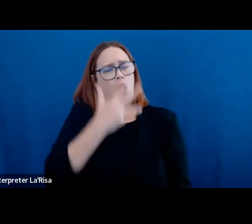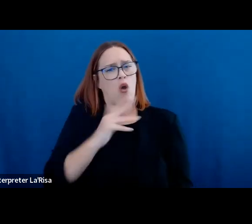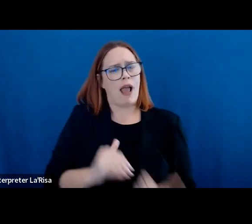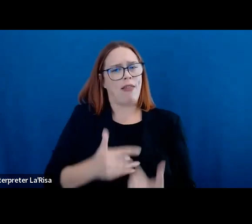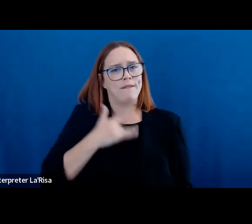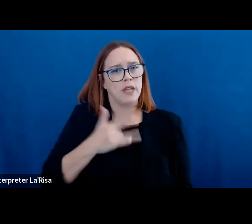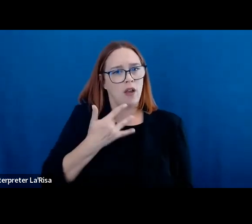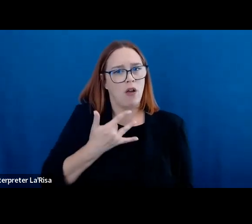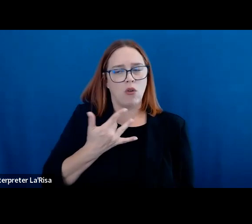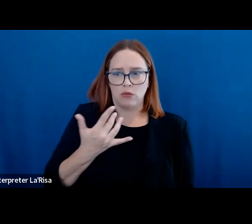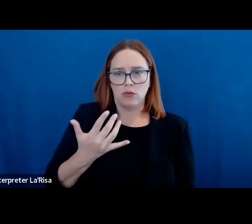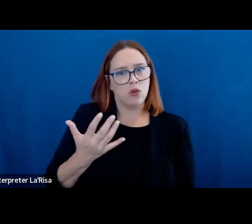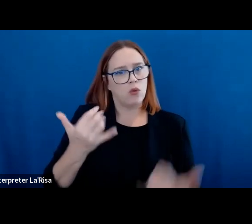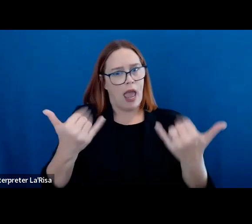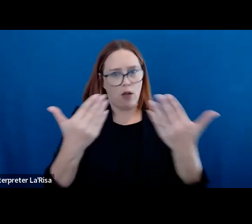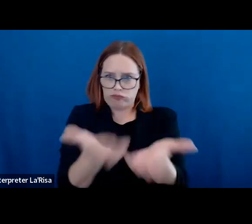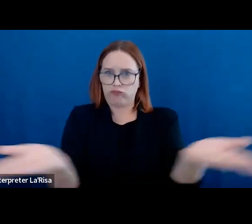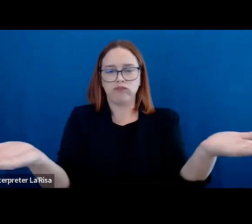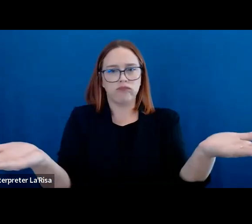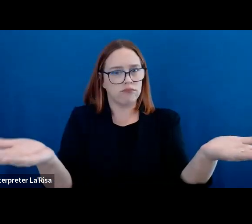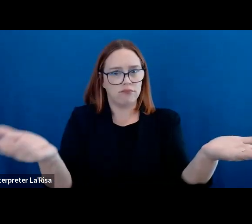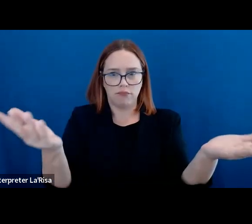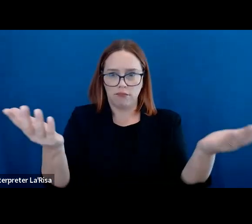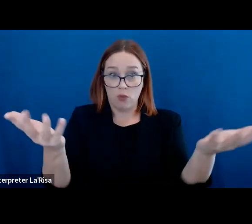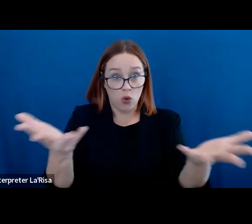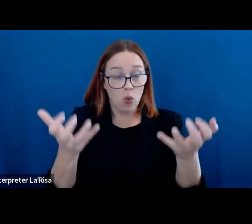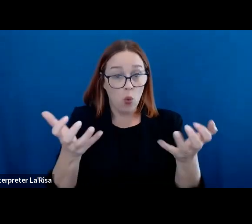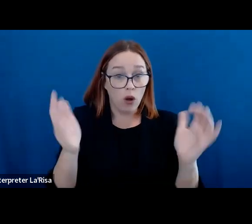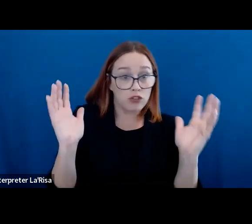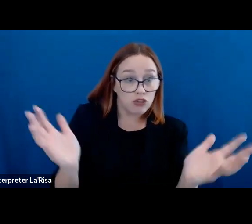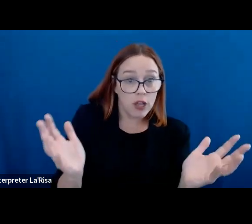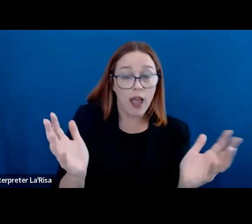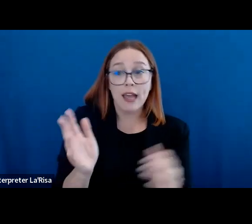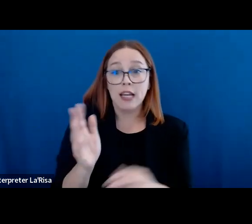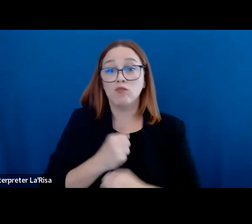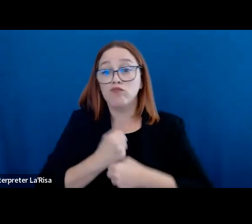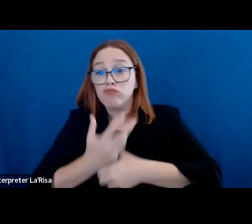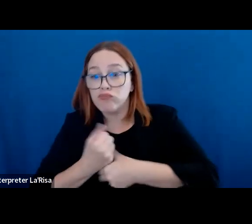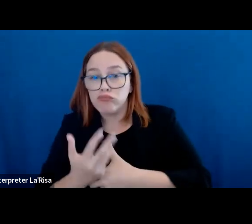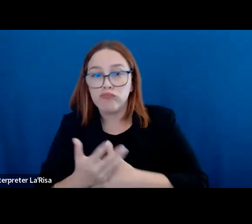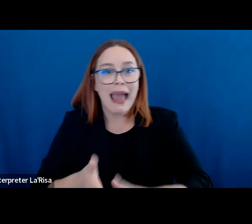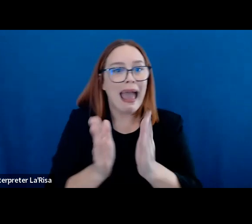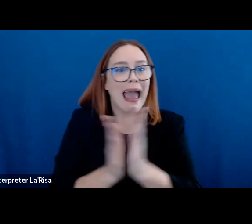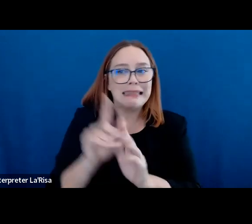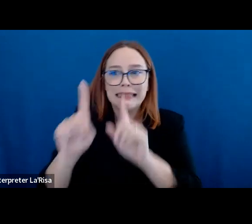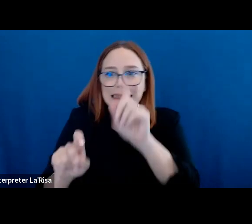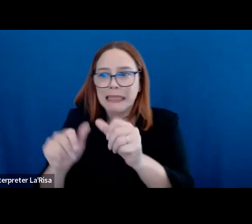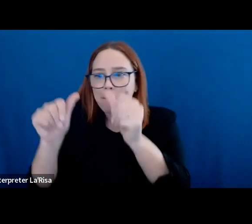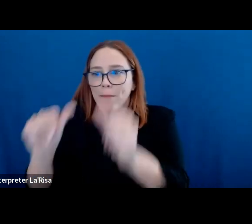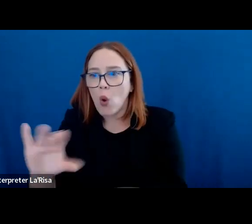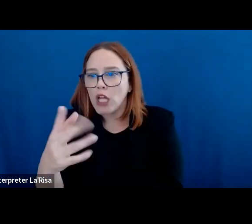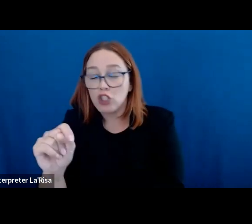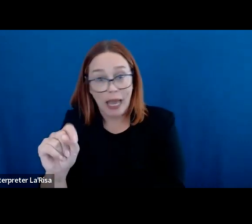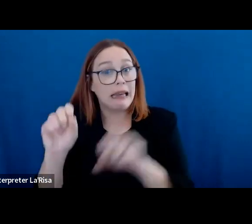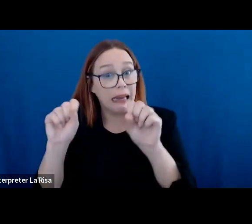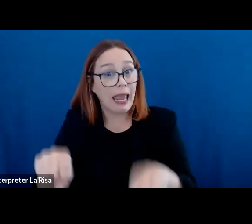for any questions. If you would prefer to ask questions in the chat, or I can encourage you to raise